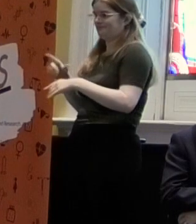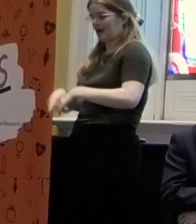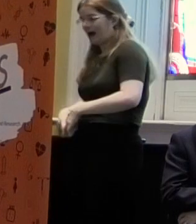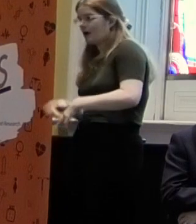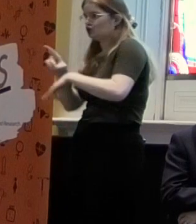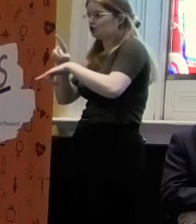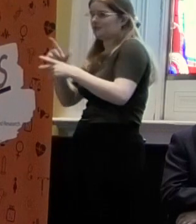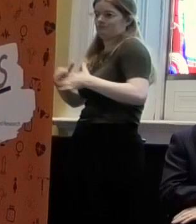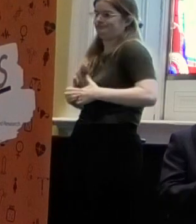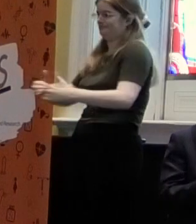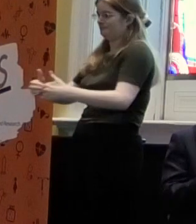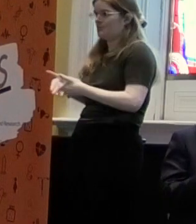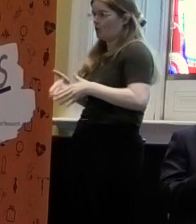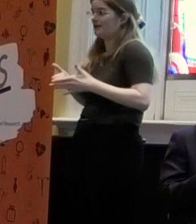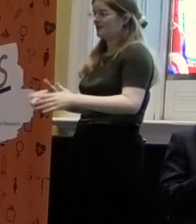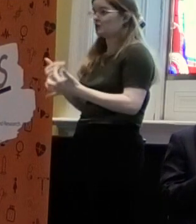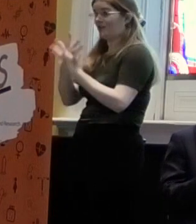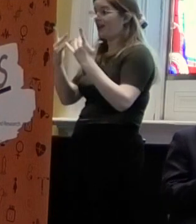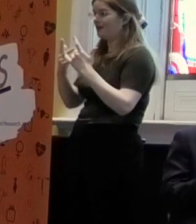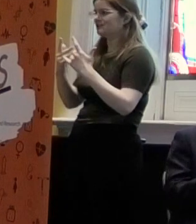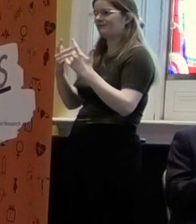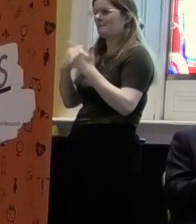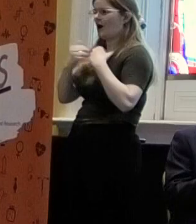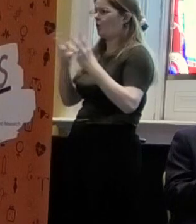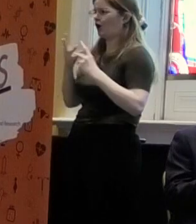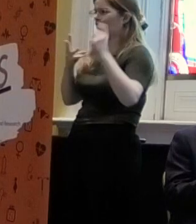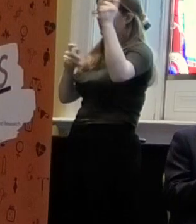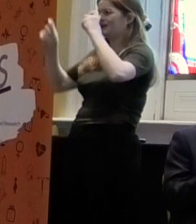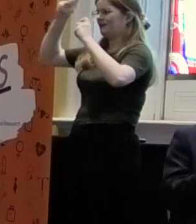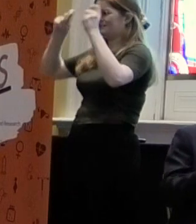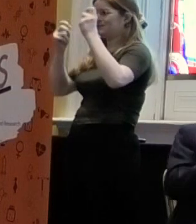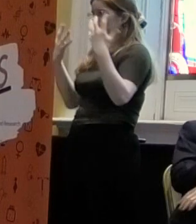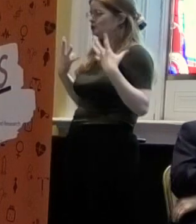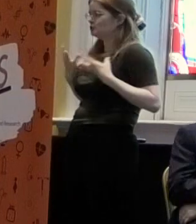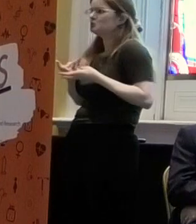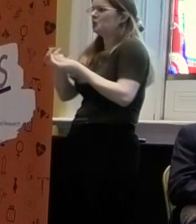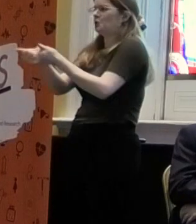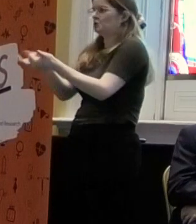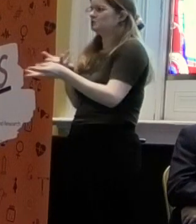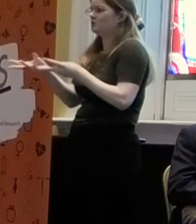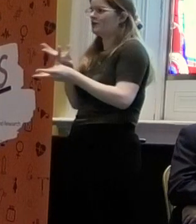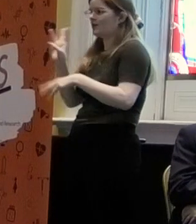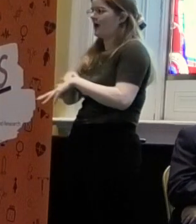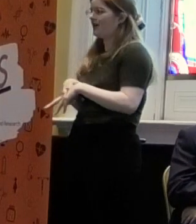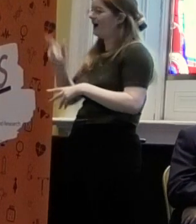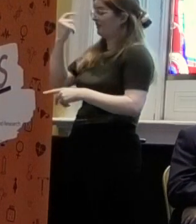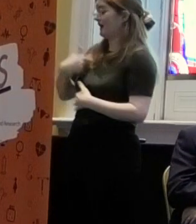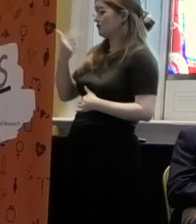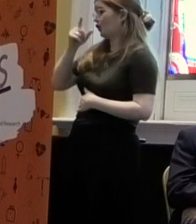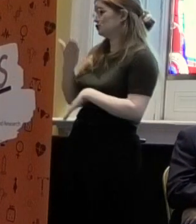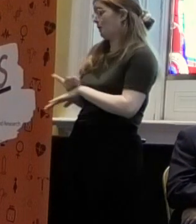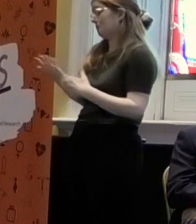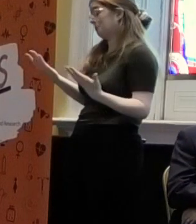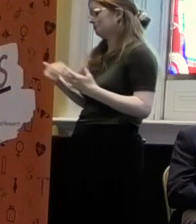And those hats seem to fit very nicely together. And for that reason, I think it's a lucky job to